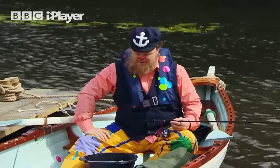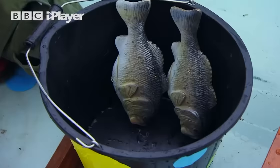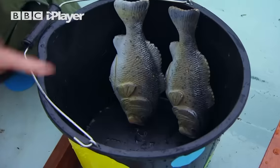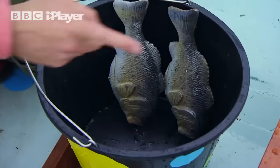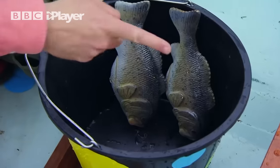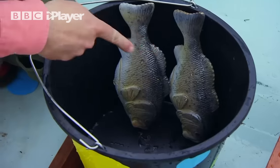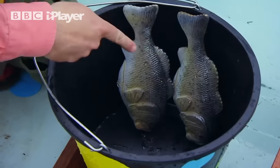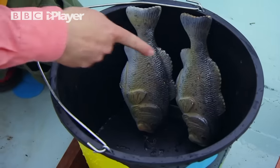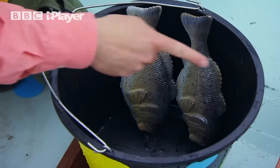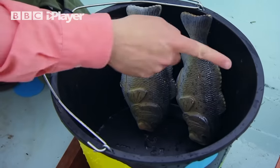you're mistaken. I've got